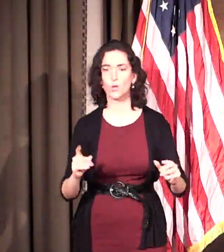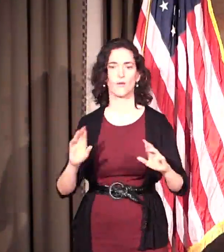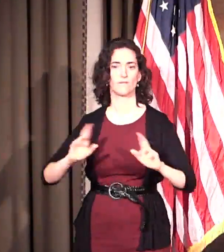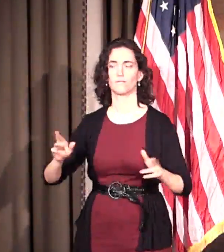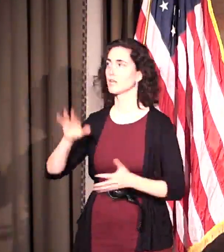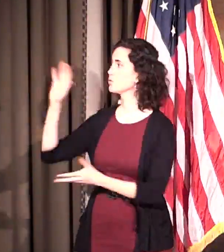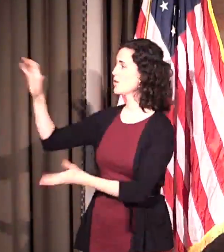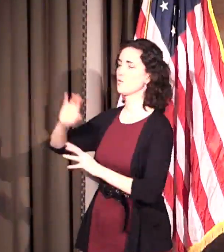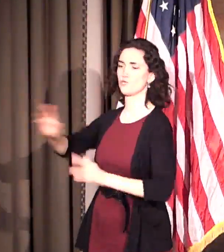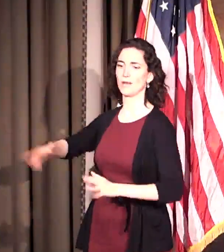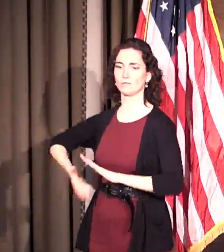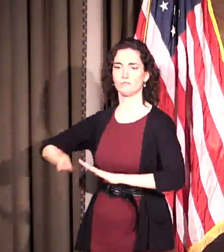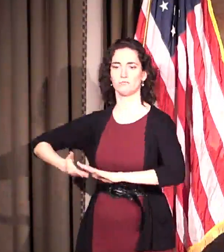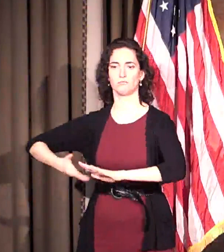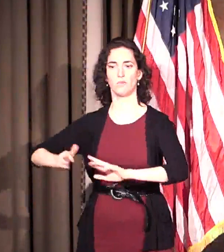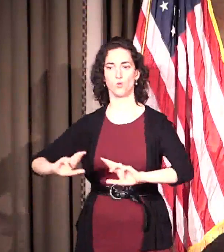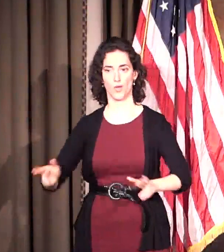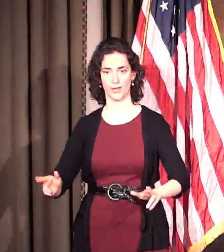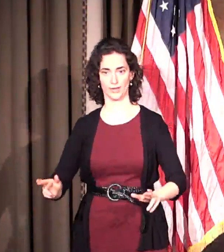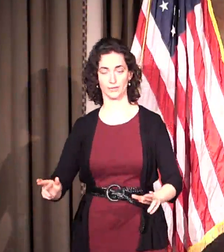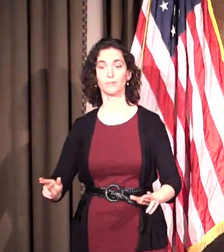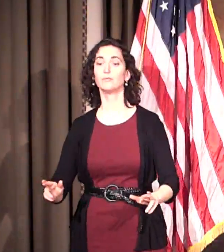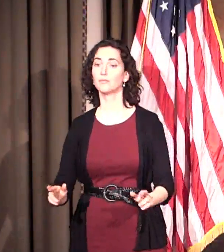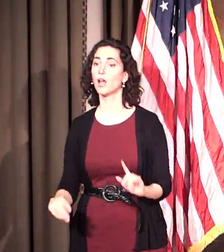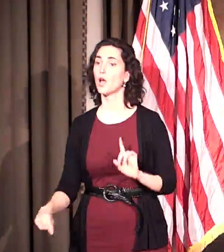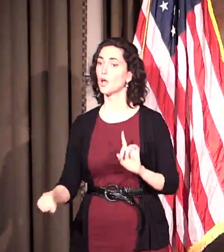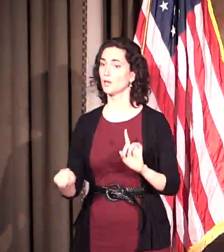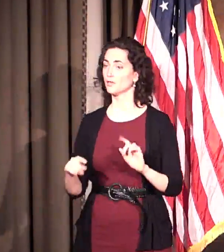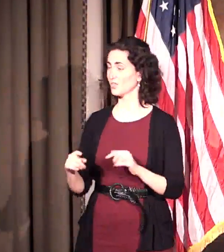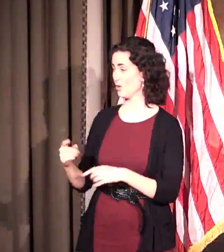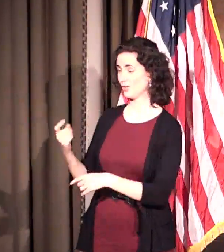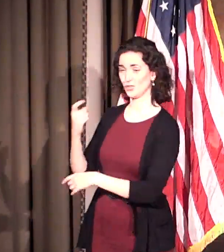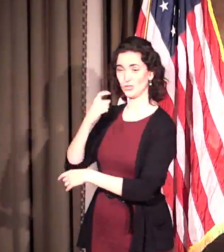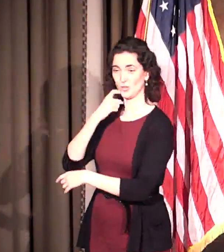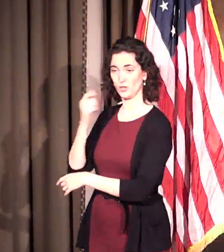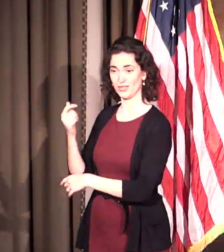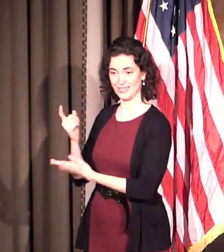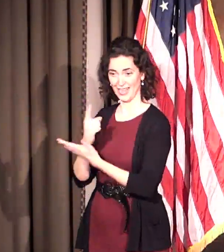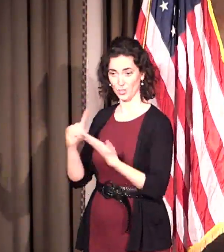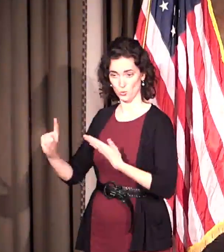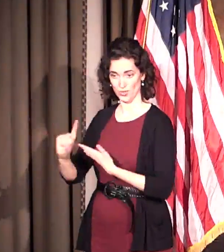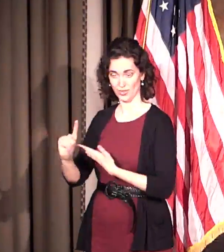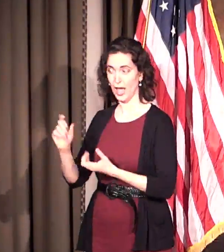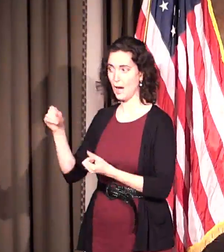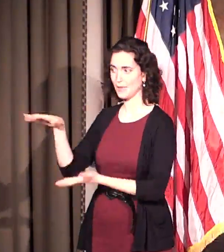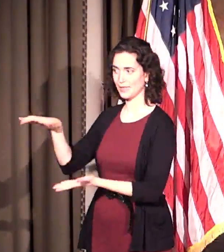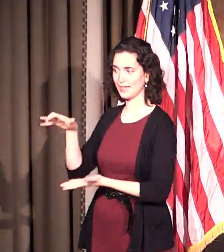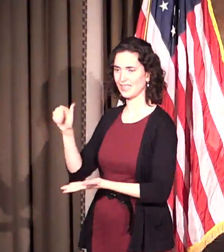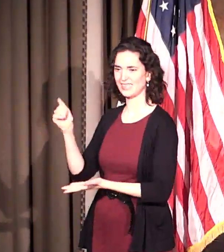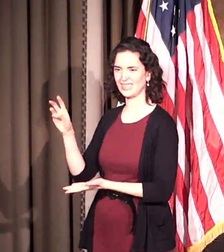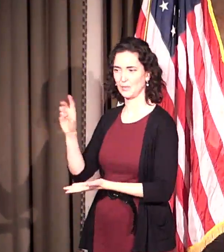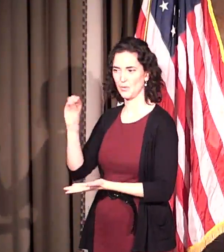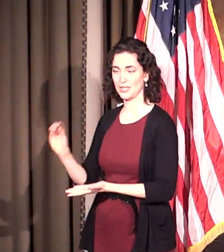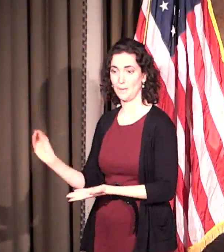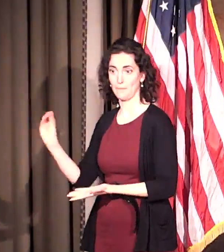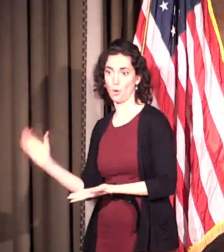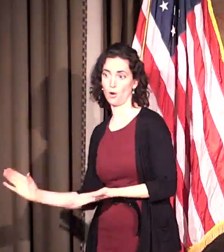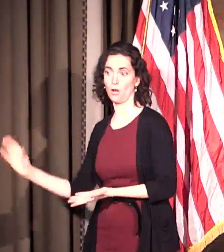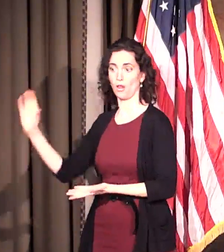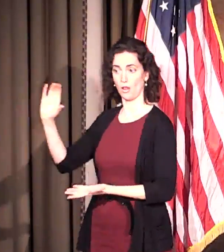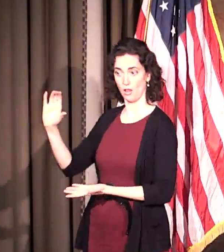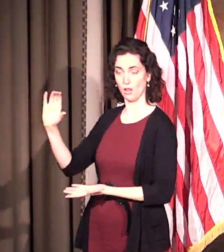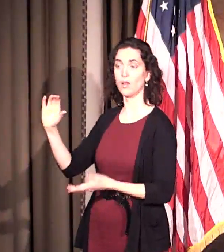level. And the good news was, in addition to the 16% increase we're going to have next week, we're now going to have 3